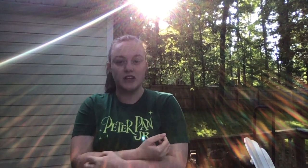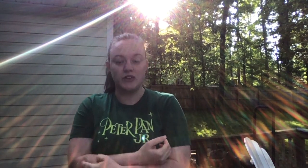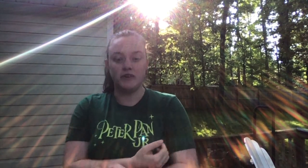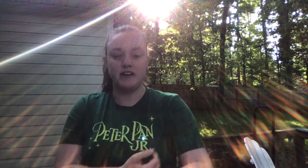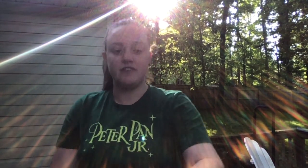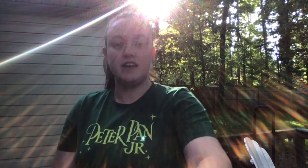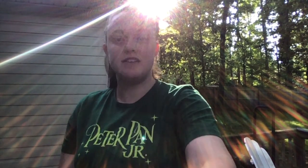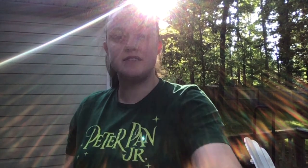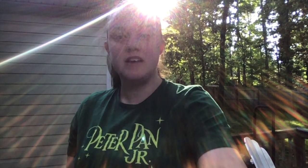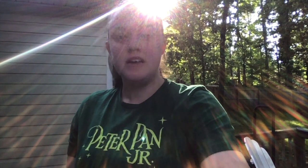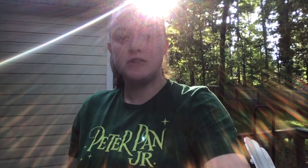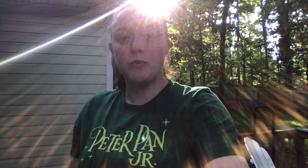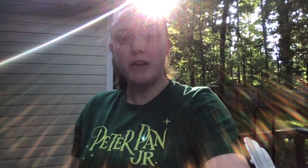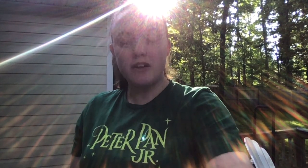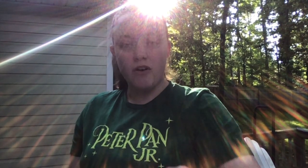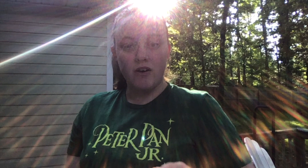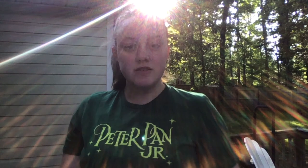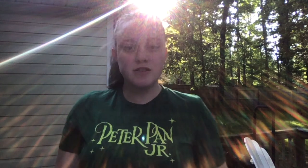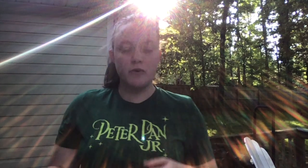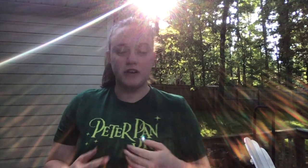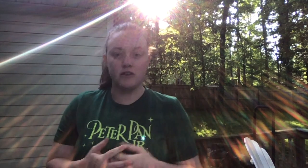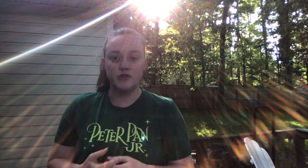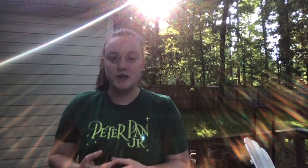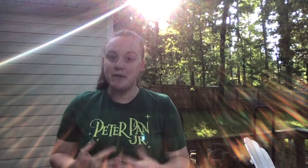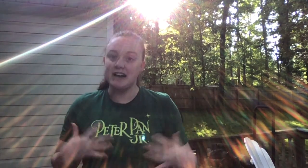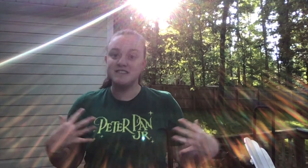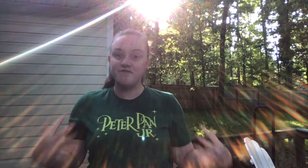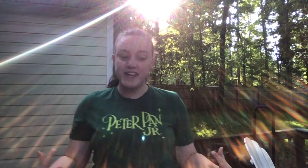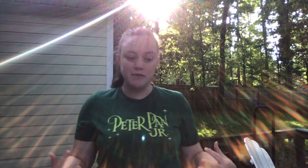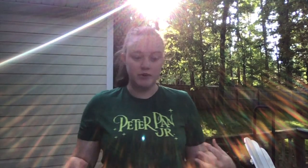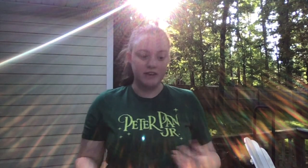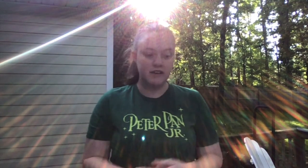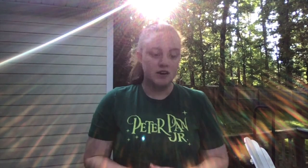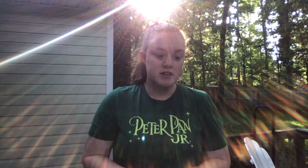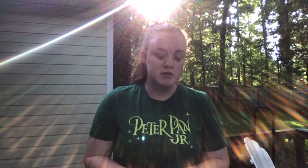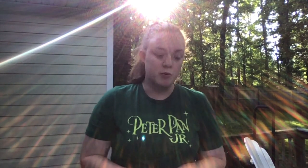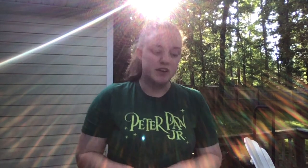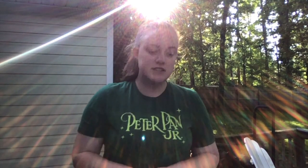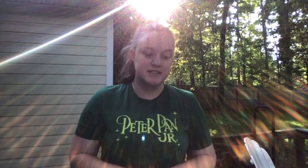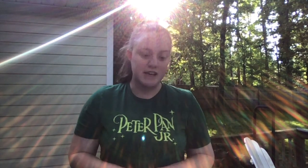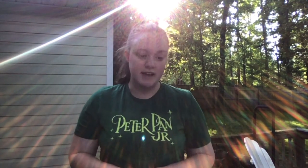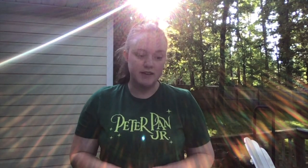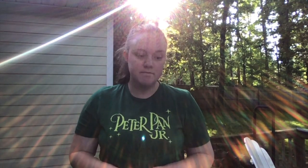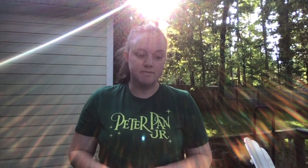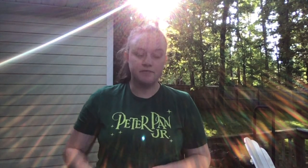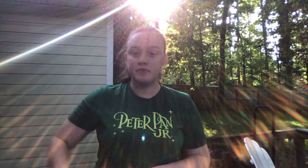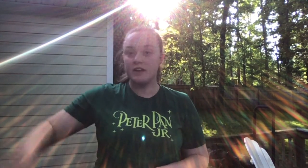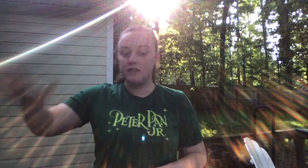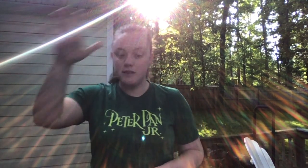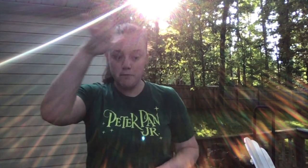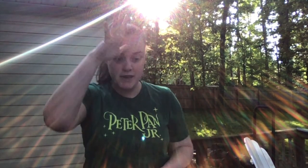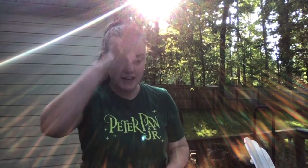included in this. So we can also include them as family. So we could say the